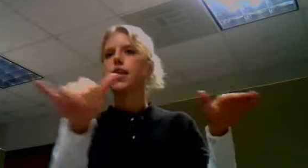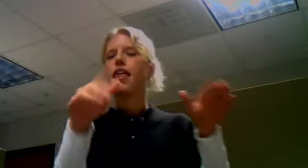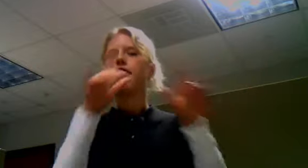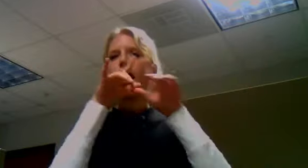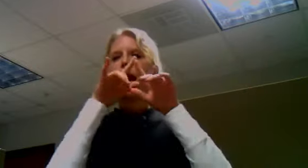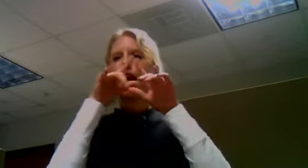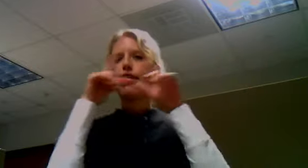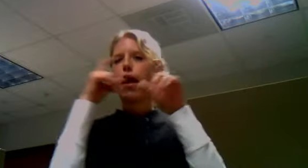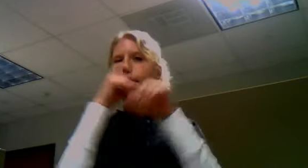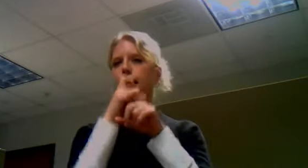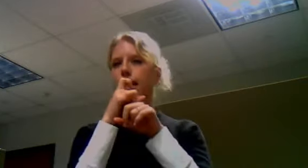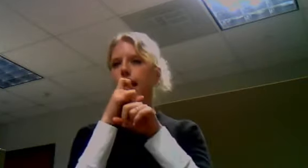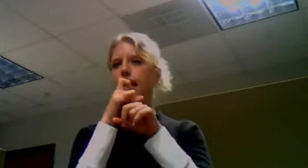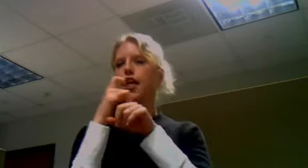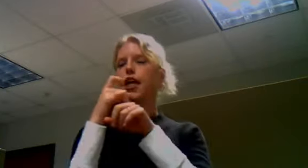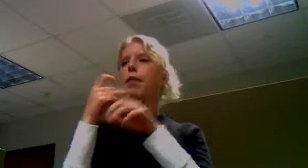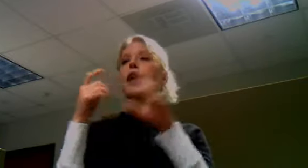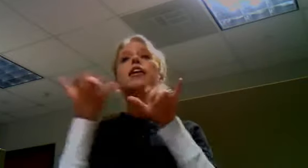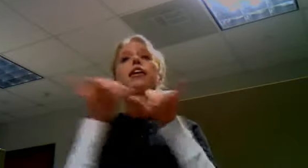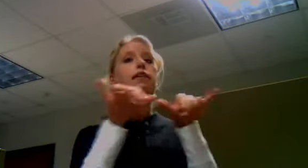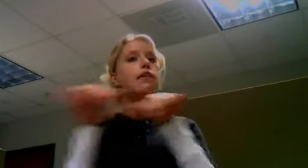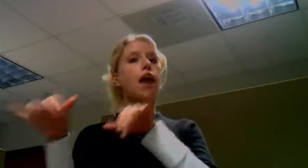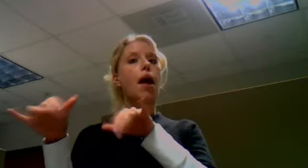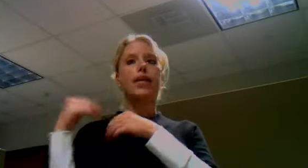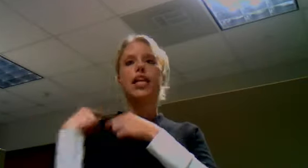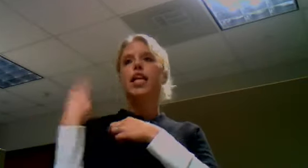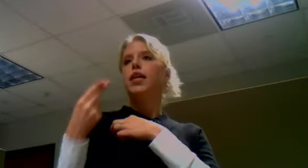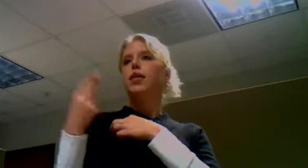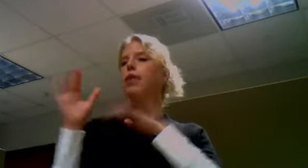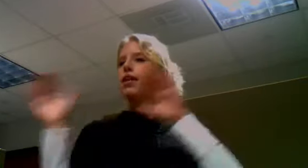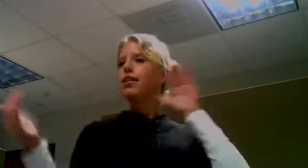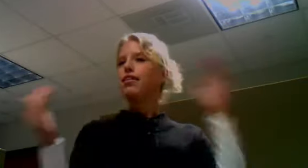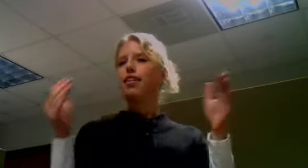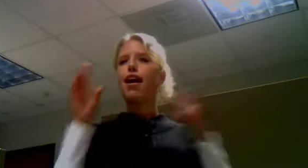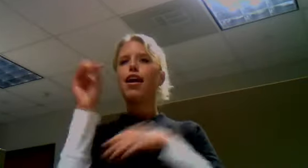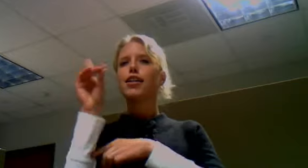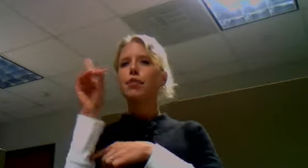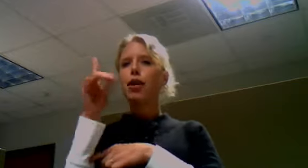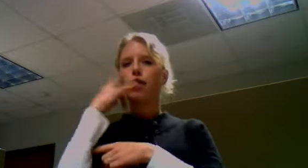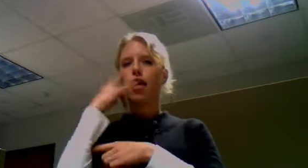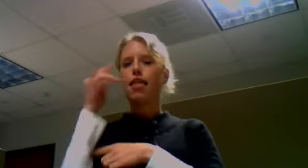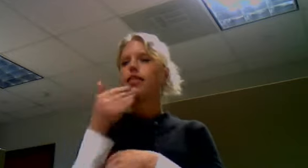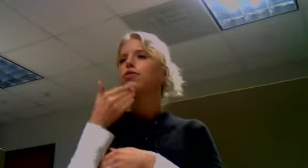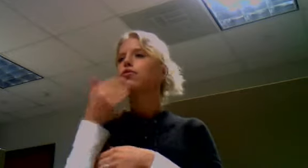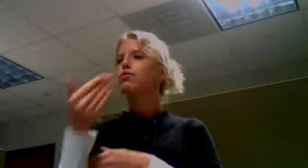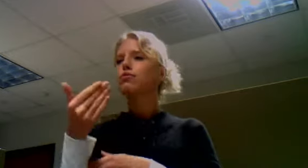history. By that comparison, democracy looks very, very good in terms of economic